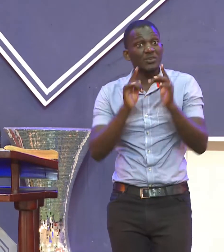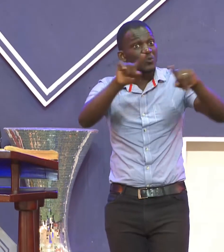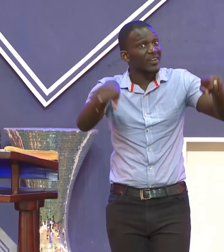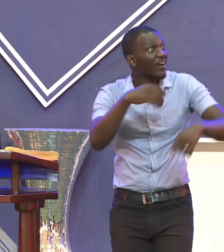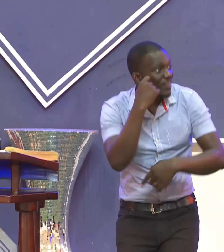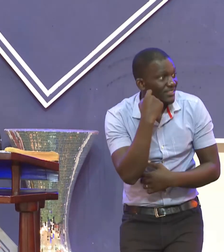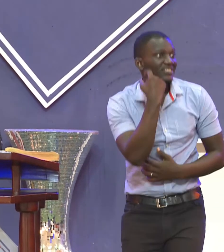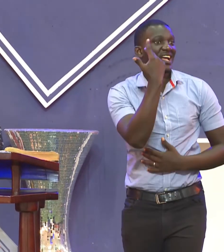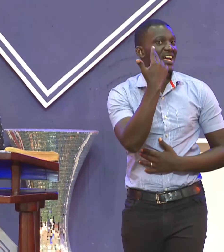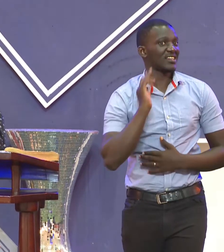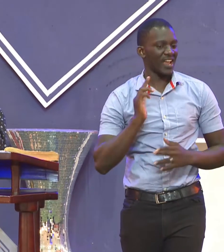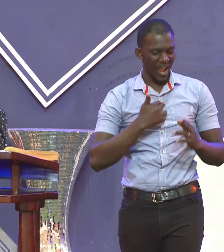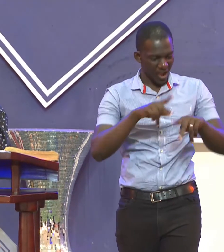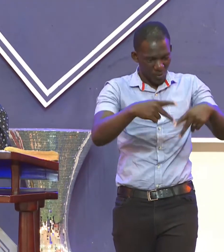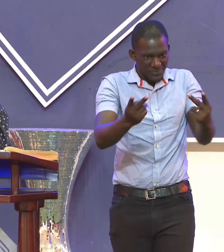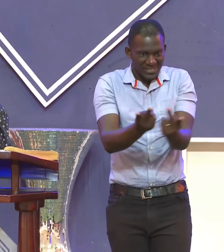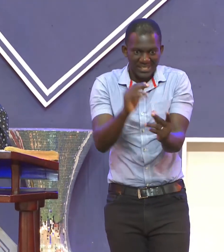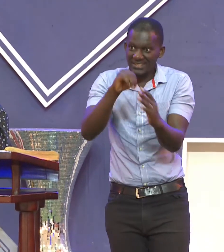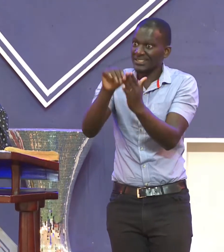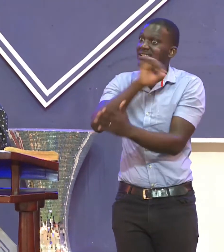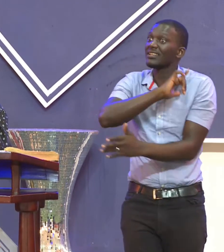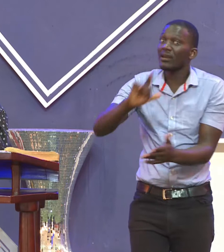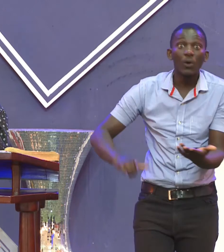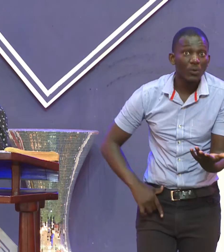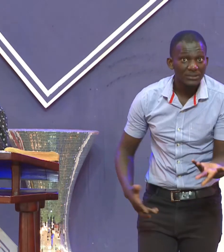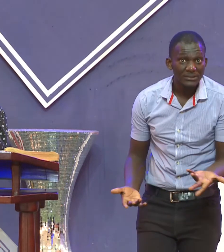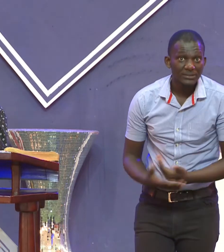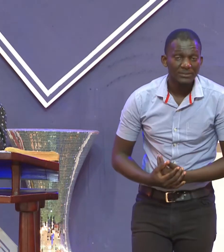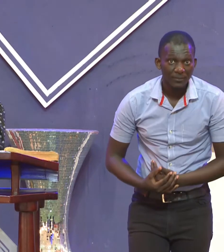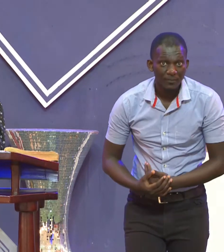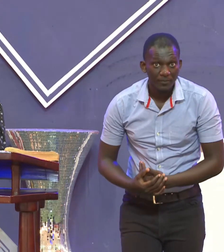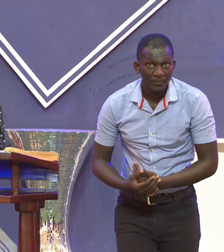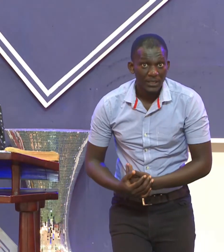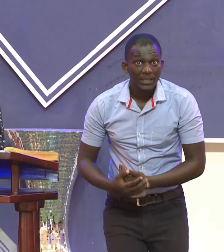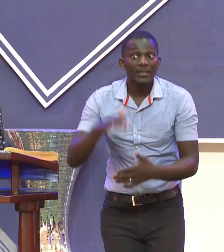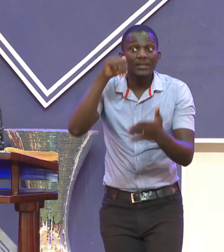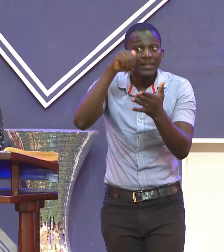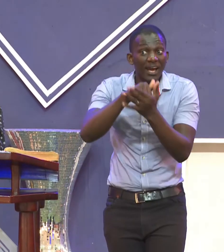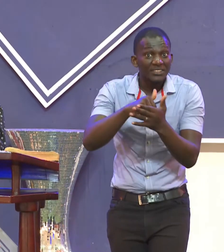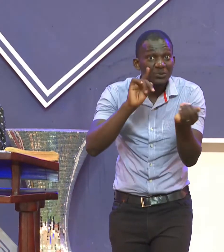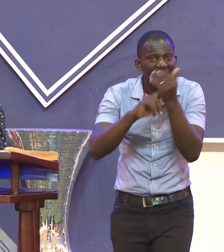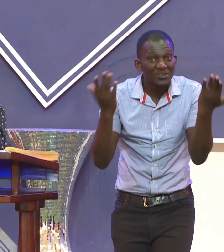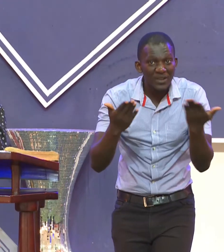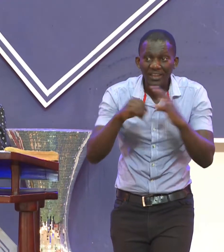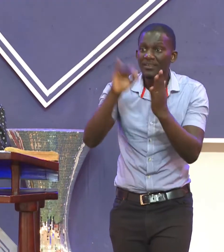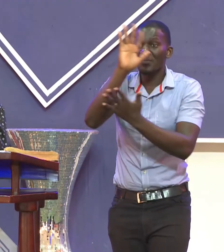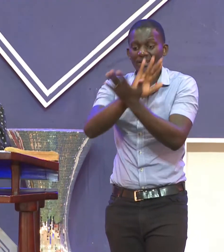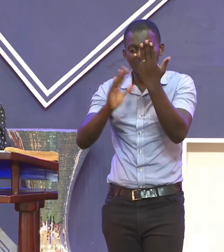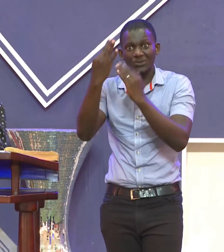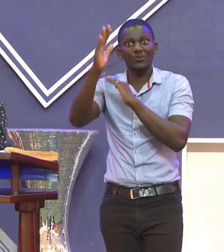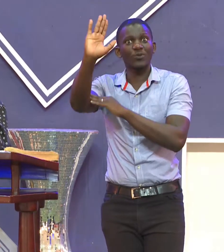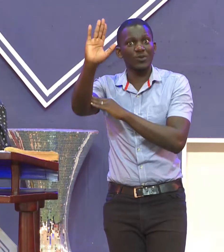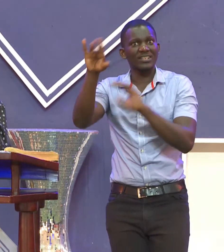kyaffe kye tutwala mu Katonda. And we go back and understand our position in God. Ekyo kiri mu kubeerawo kwa Mukama. That one is found in the presence.